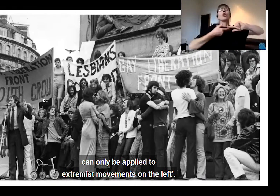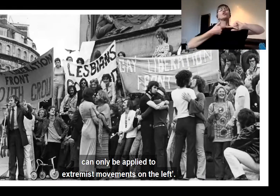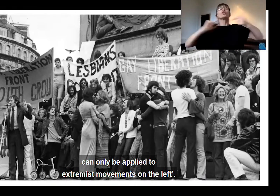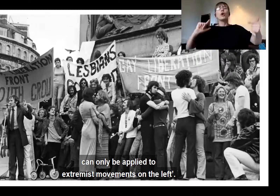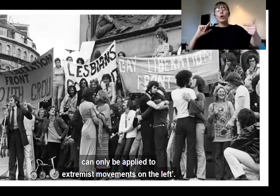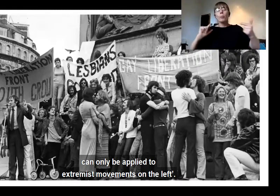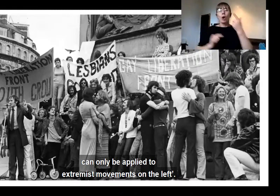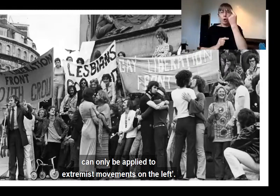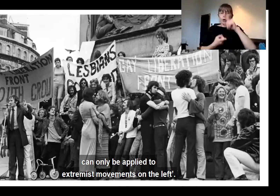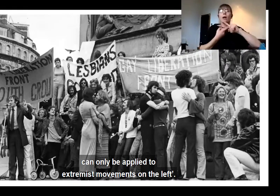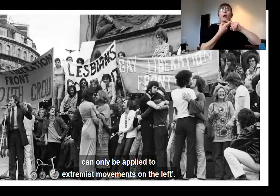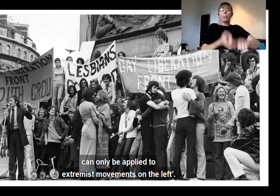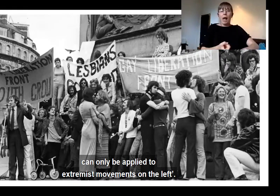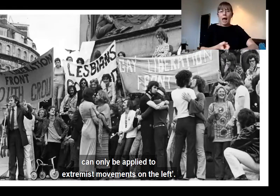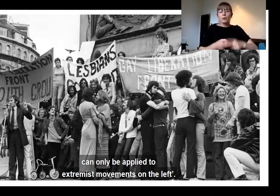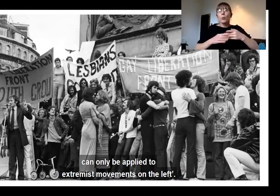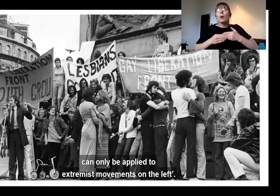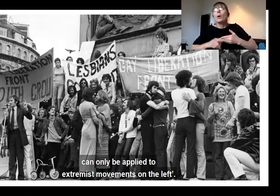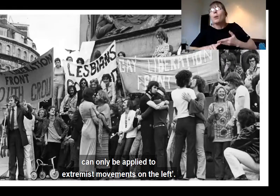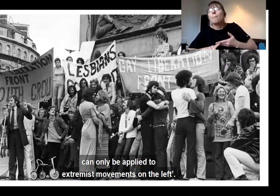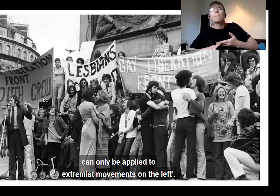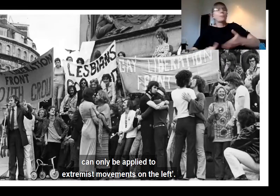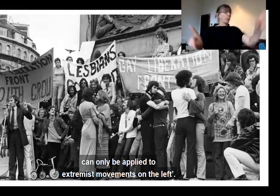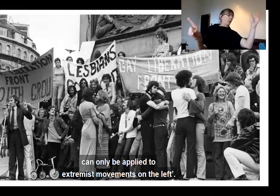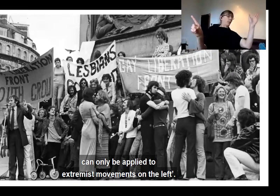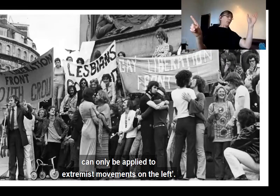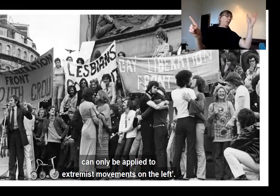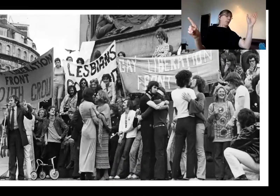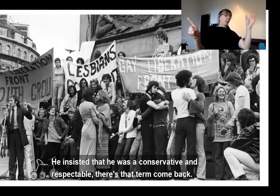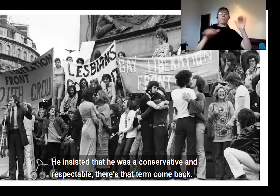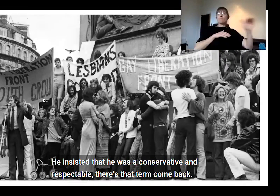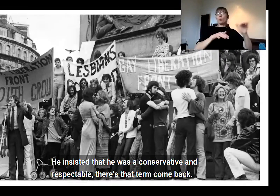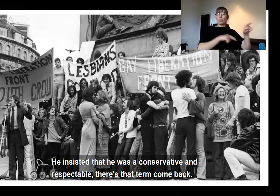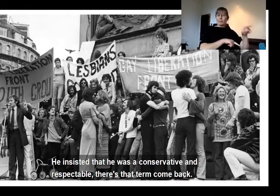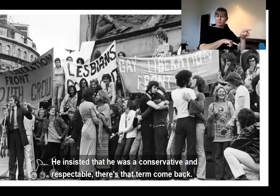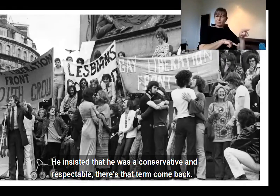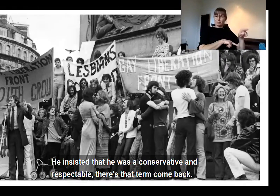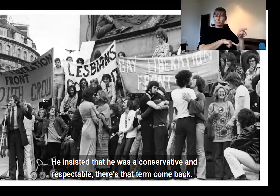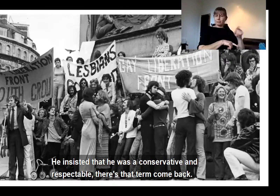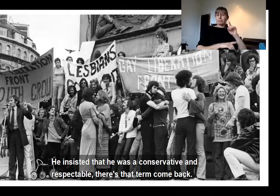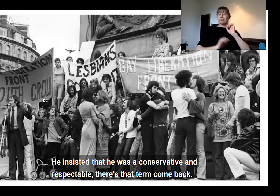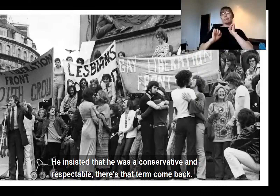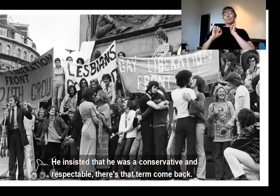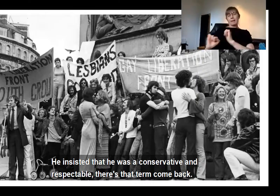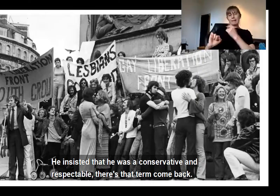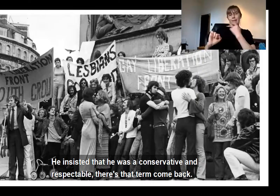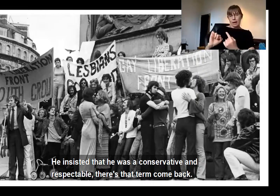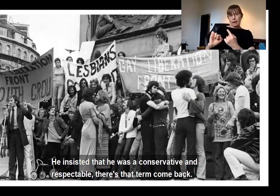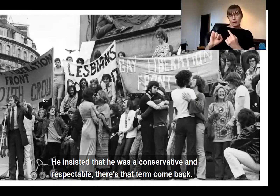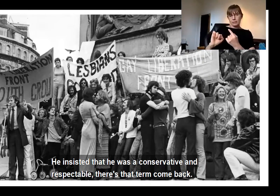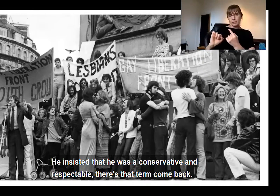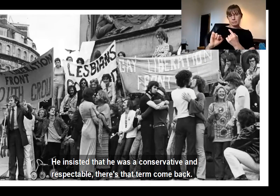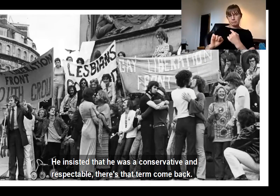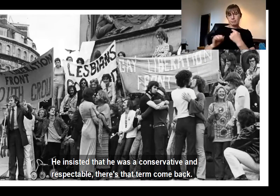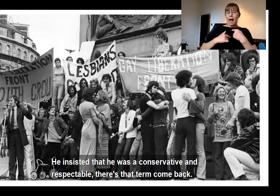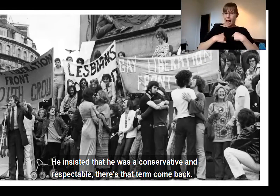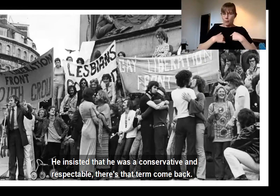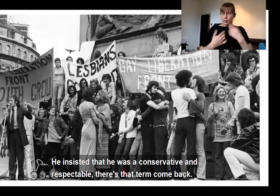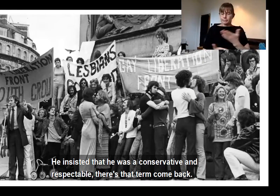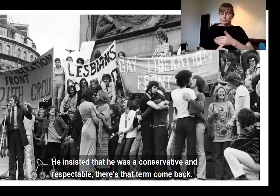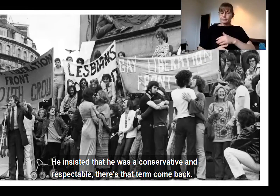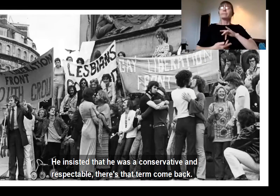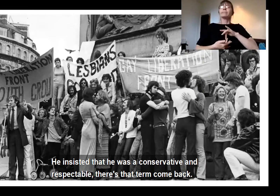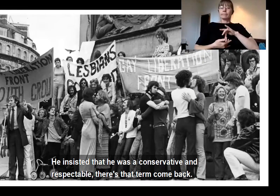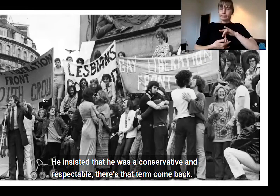be applied to extremist movements on the left. He insisted that he was a conservative